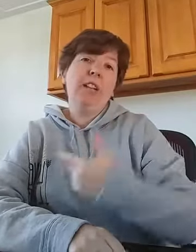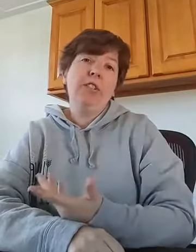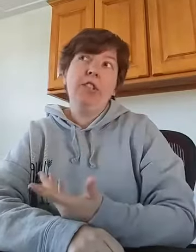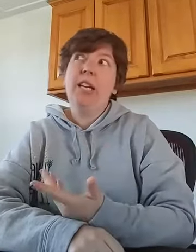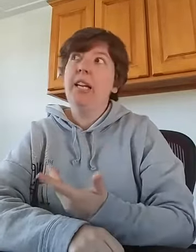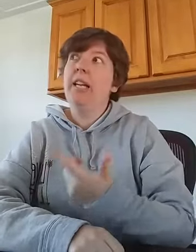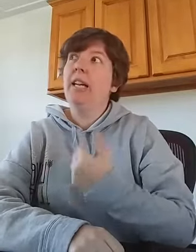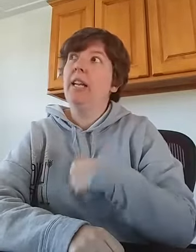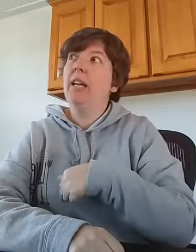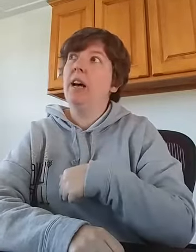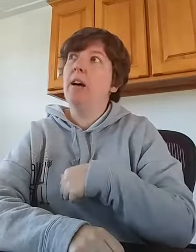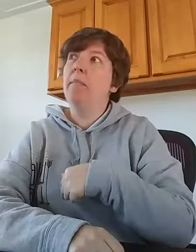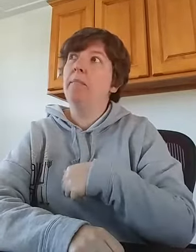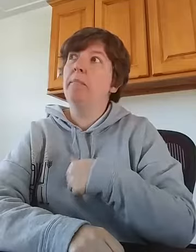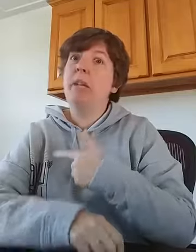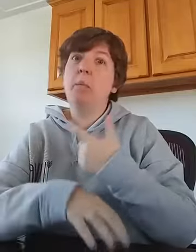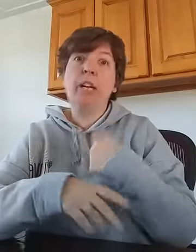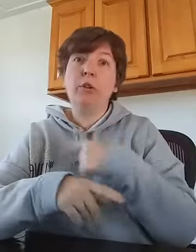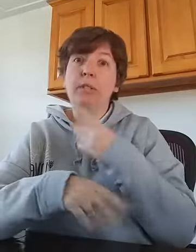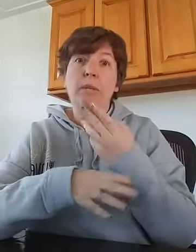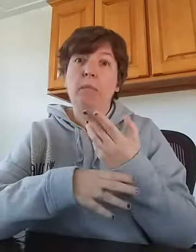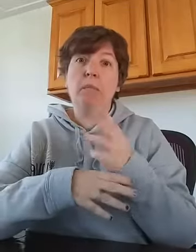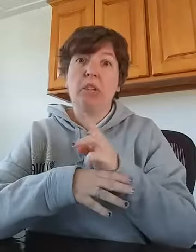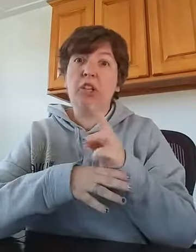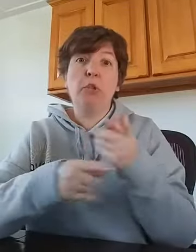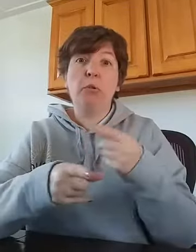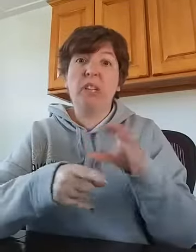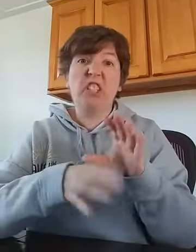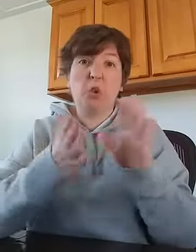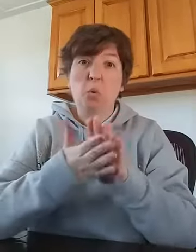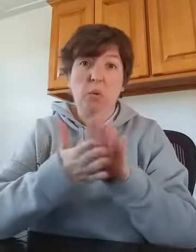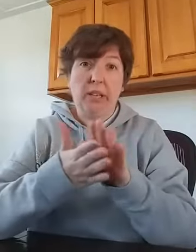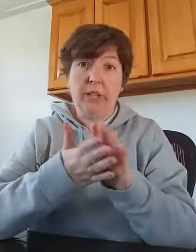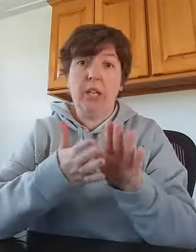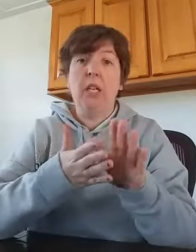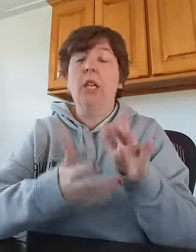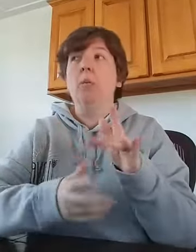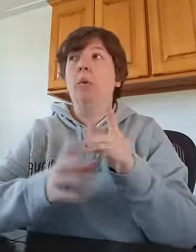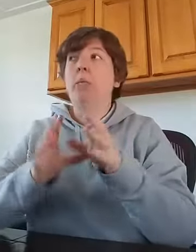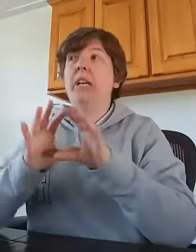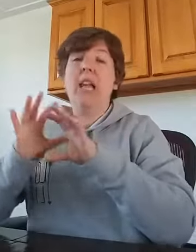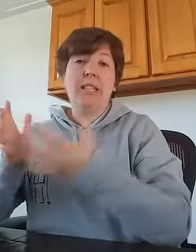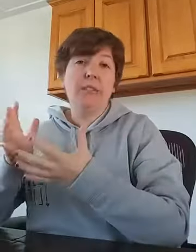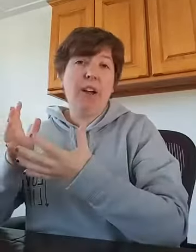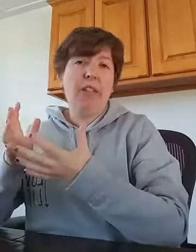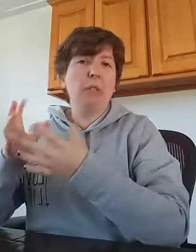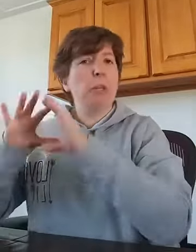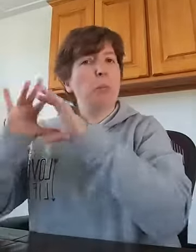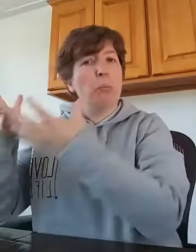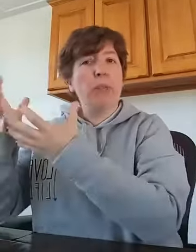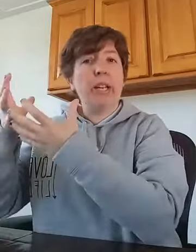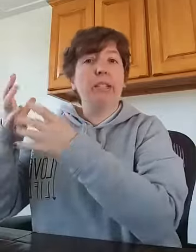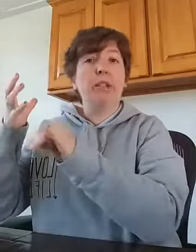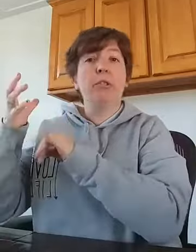Classifiers, and we use them, and you do it at school even. When we classify things, we group things that are